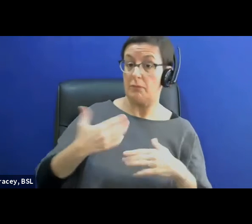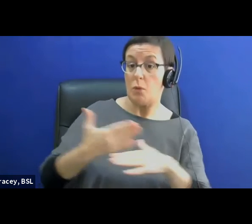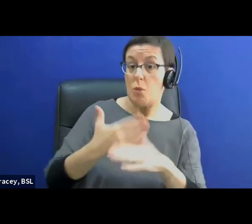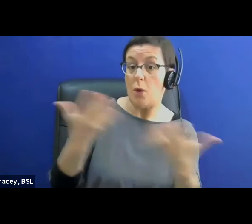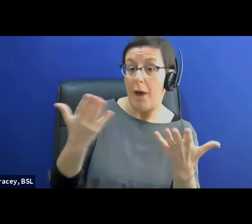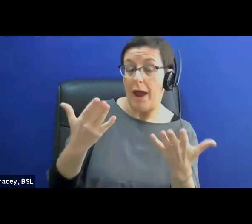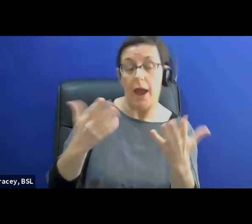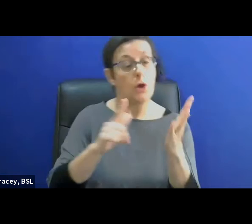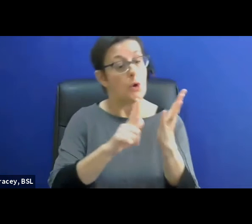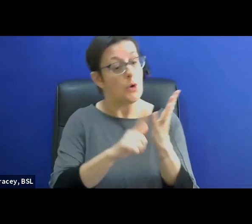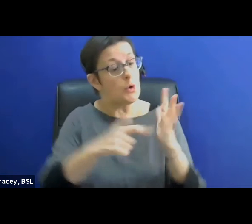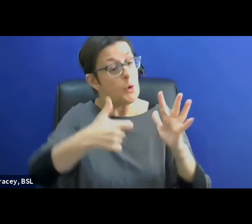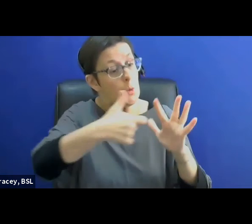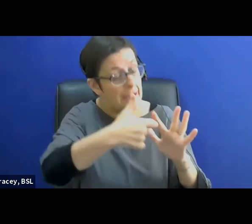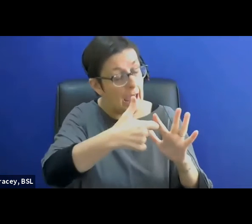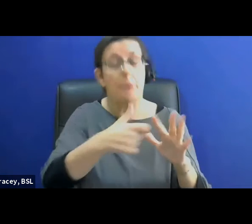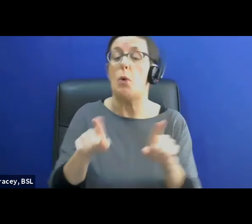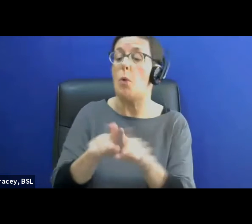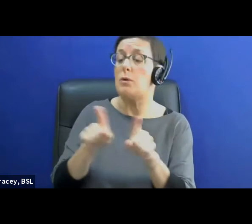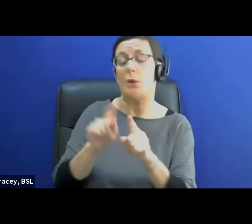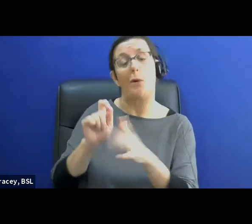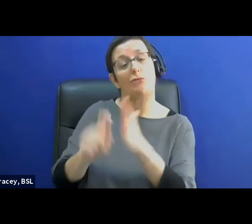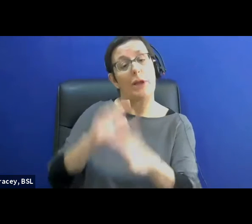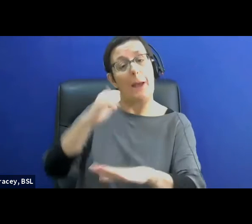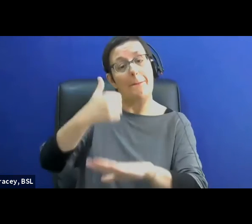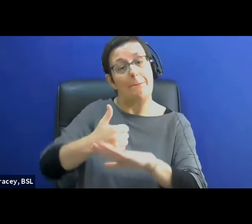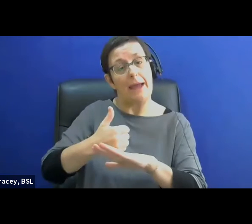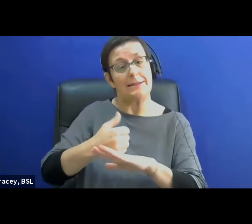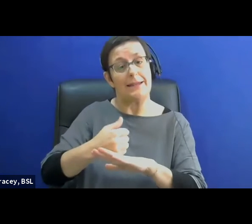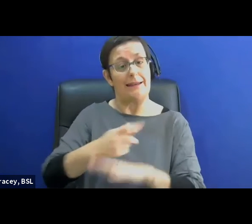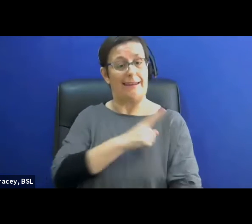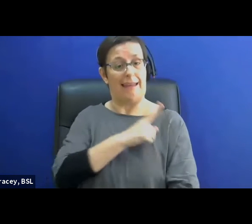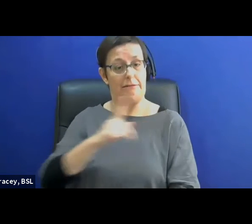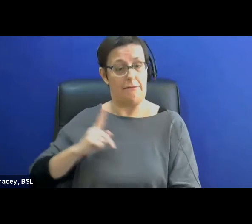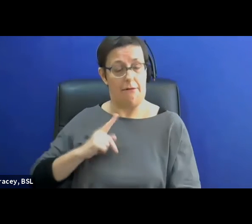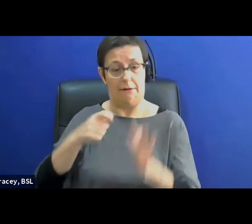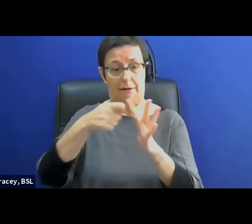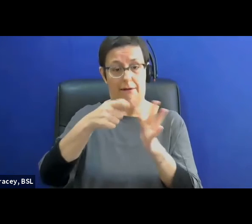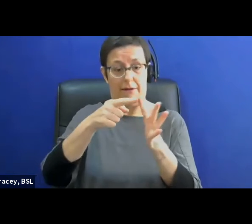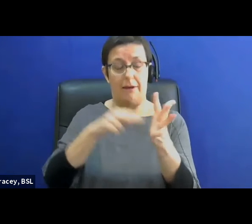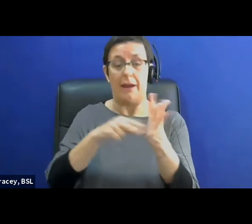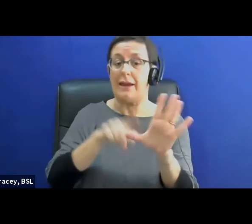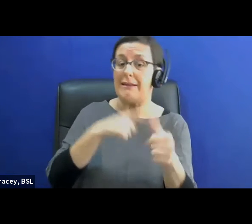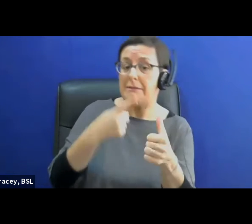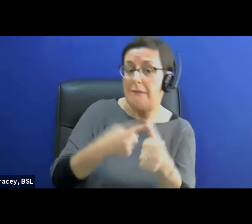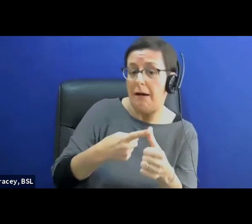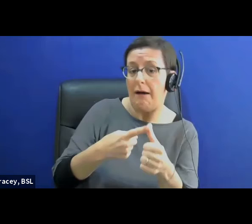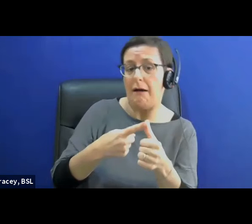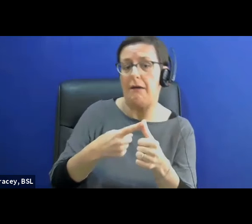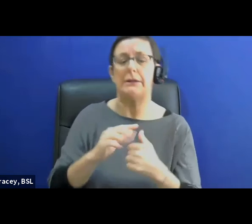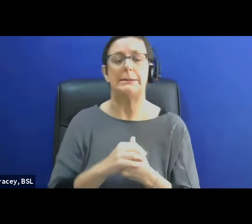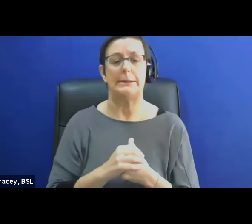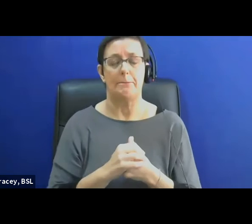with some projects in Kenya as well. And I just wanted to give you a couple of examples of how I see inclusive